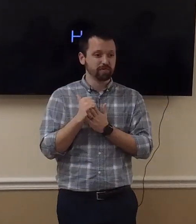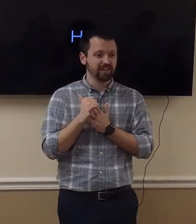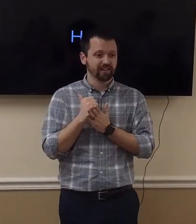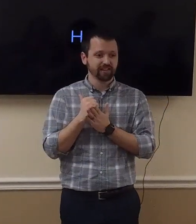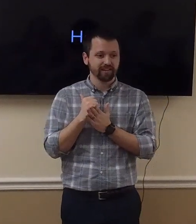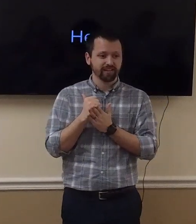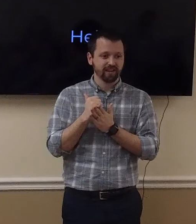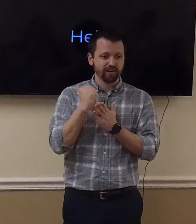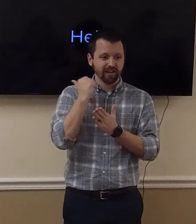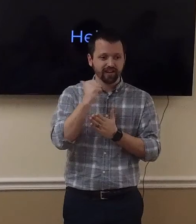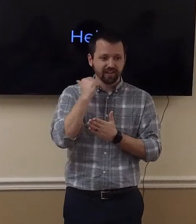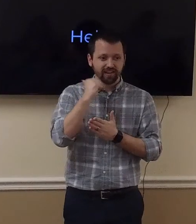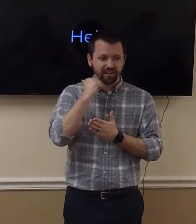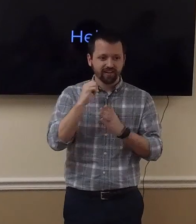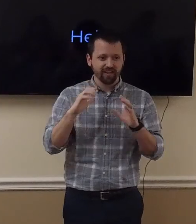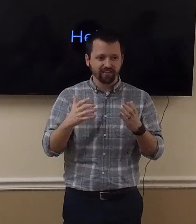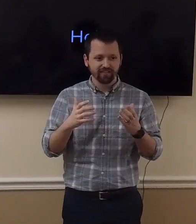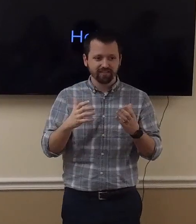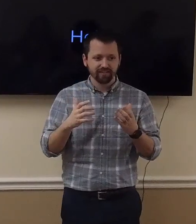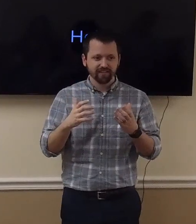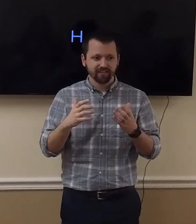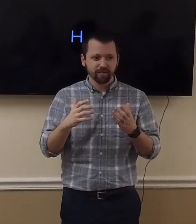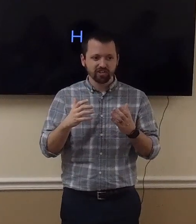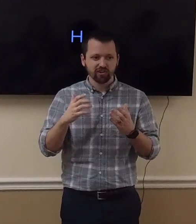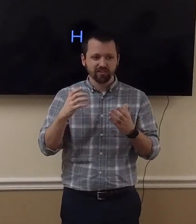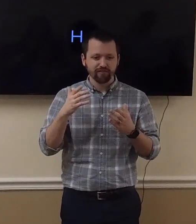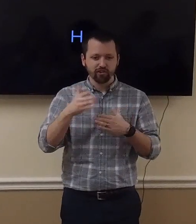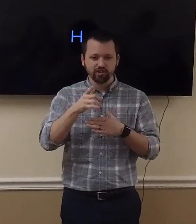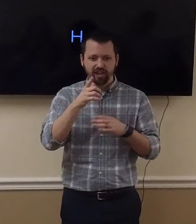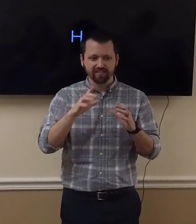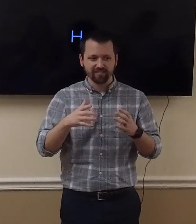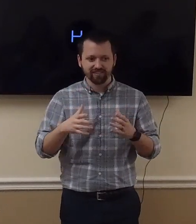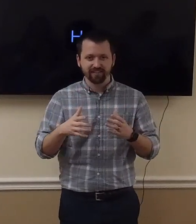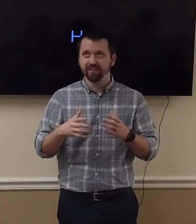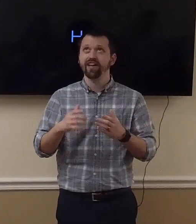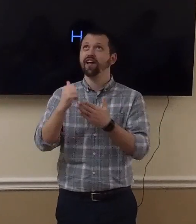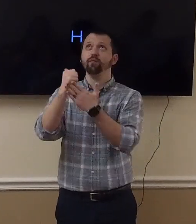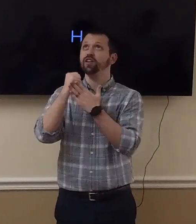me, like, every day in class. Especially those after lunch classes. Oh my God. Help me,